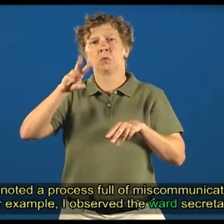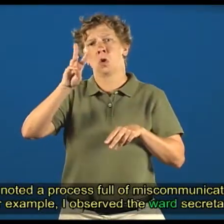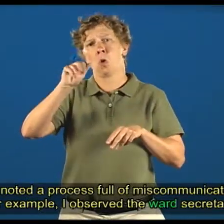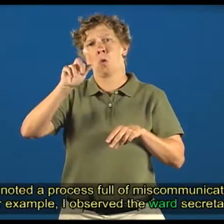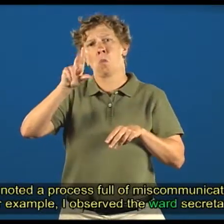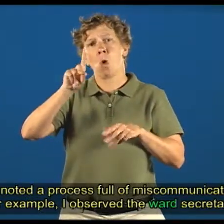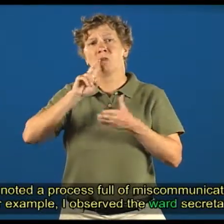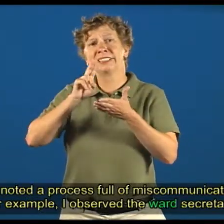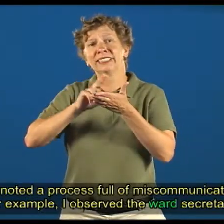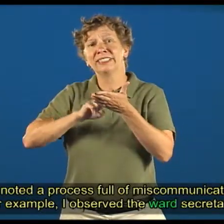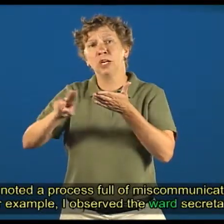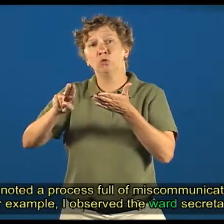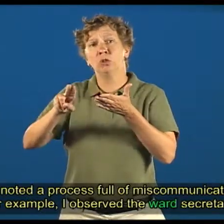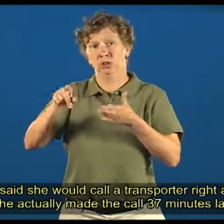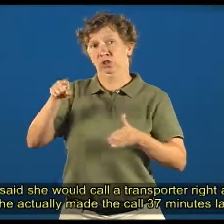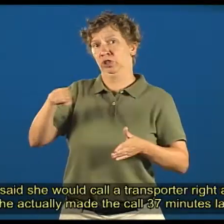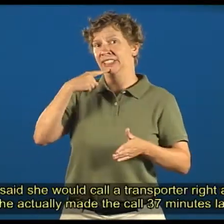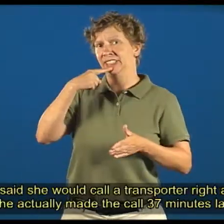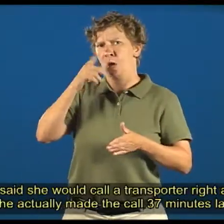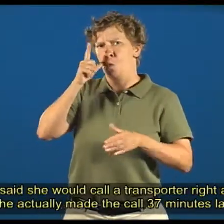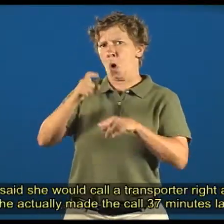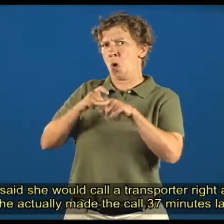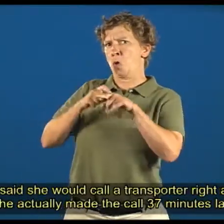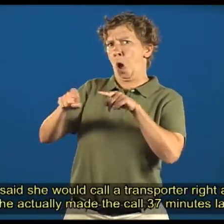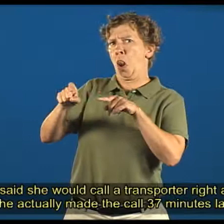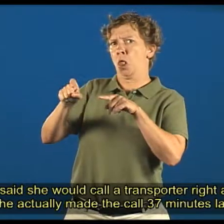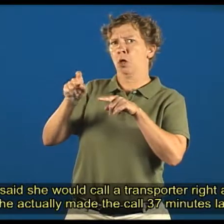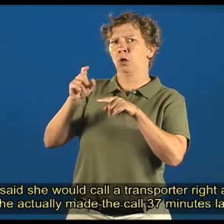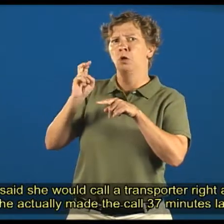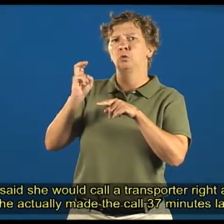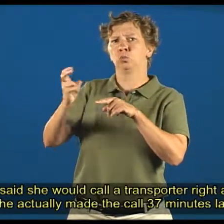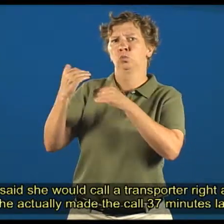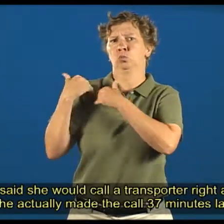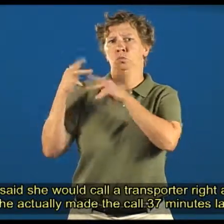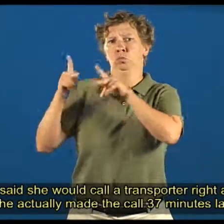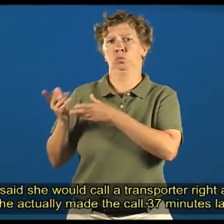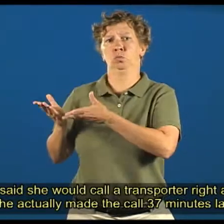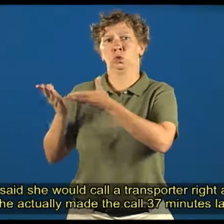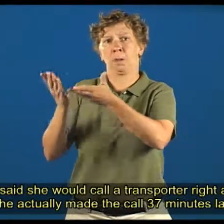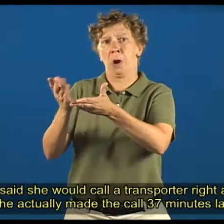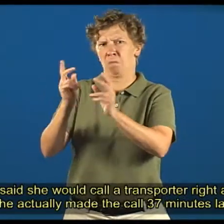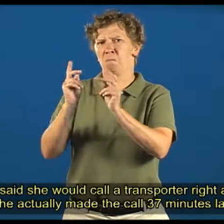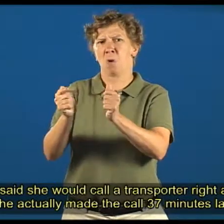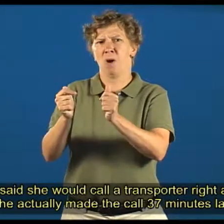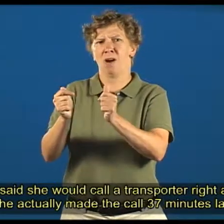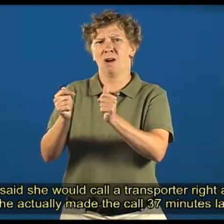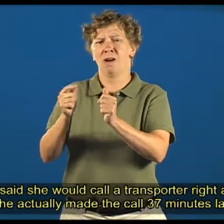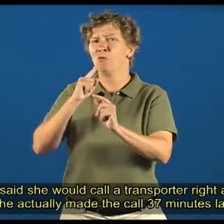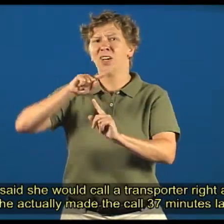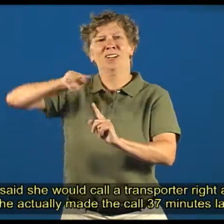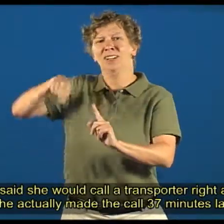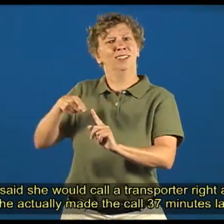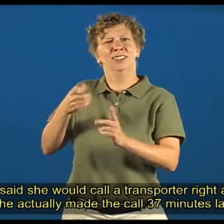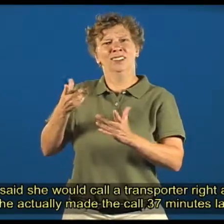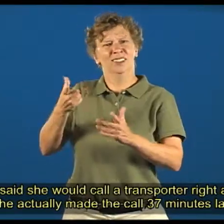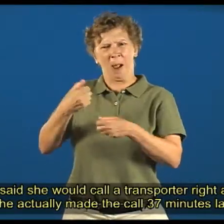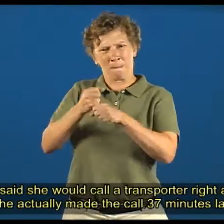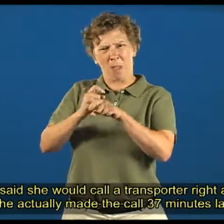the ward secretary. She said she would call a transporter right away. She actually made the